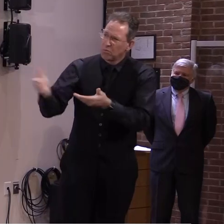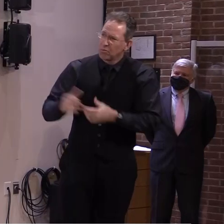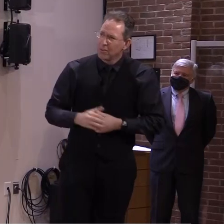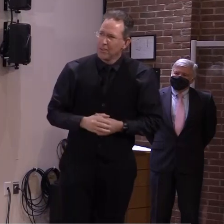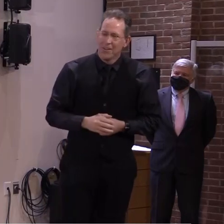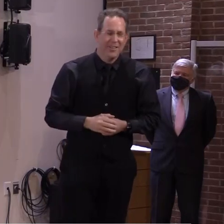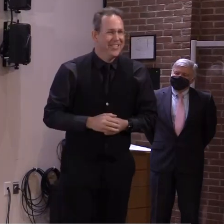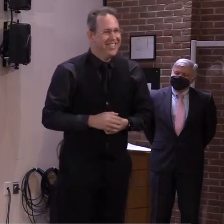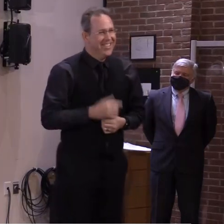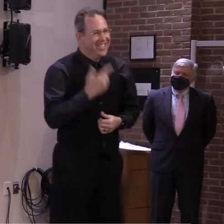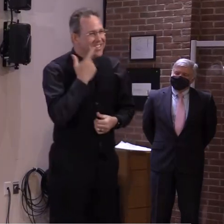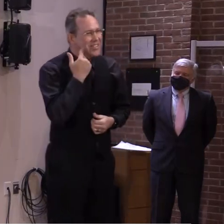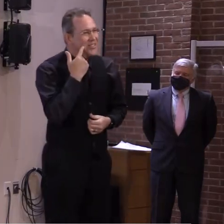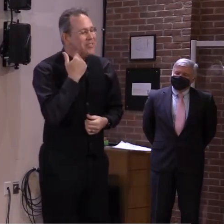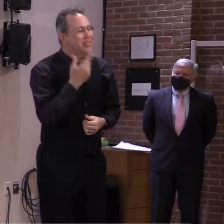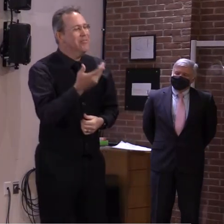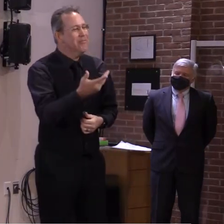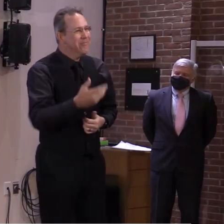Certainly,